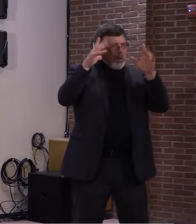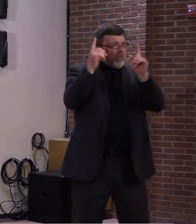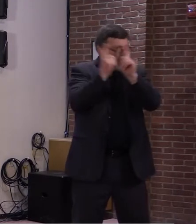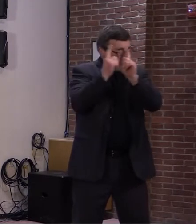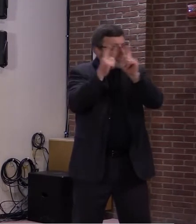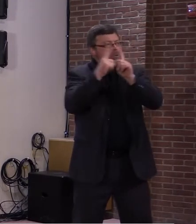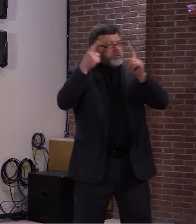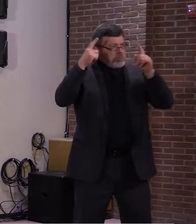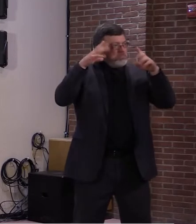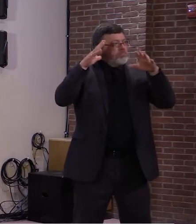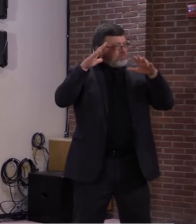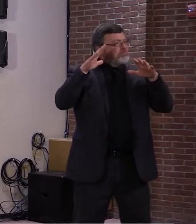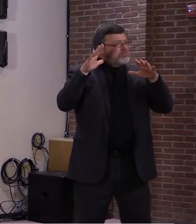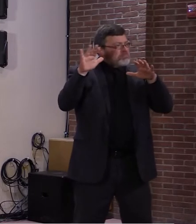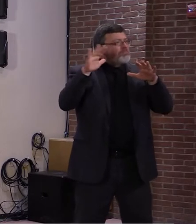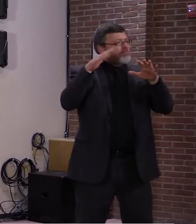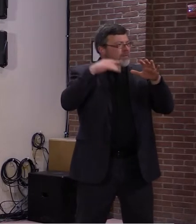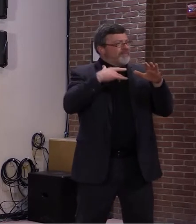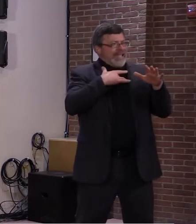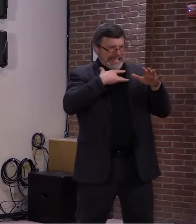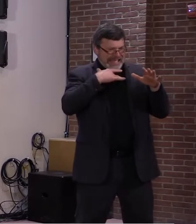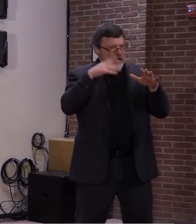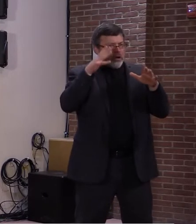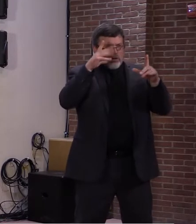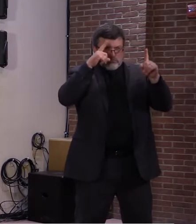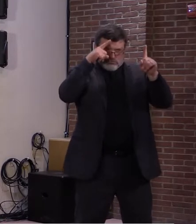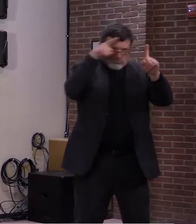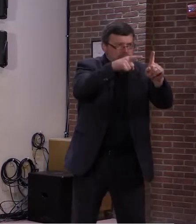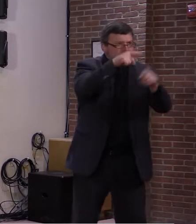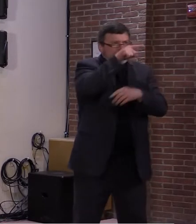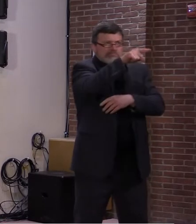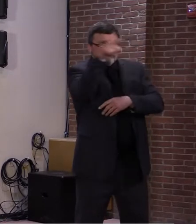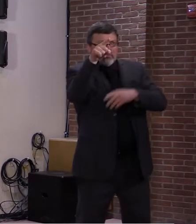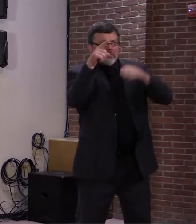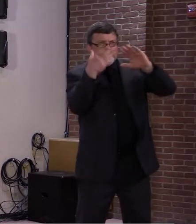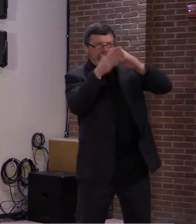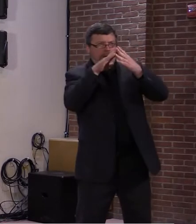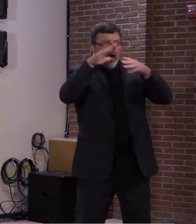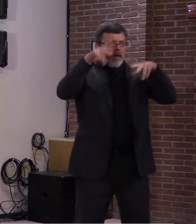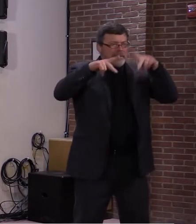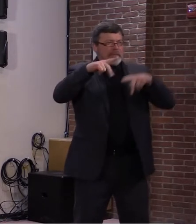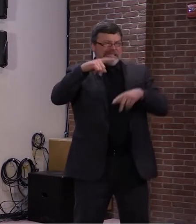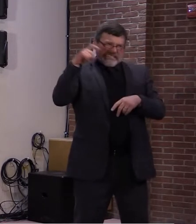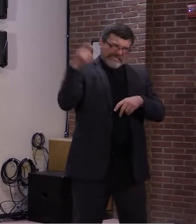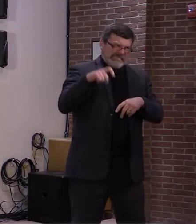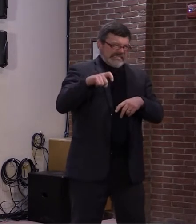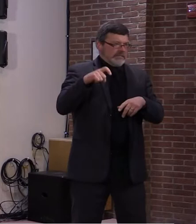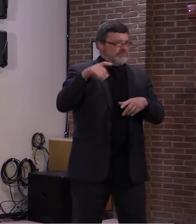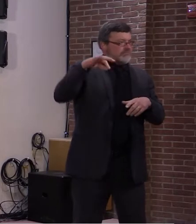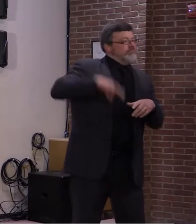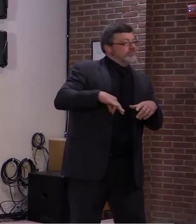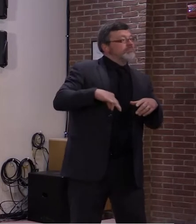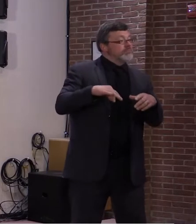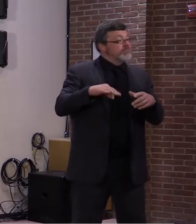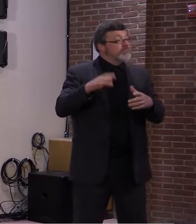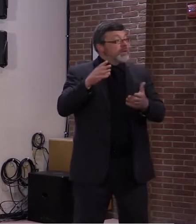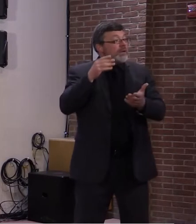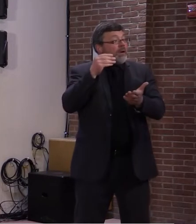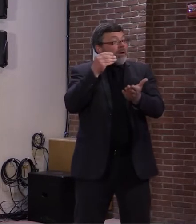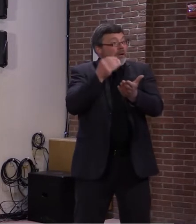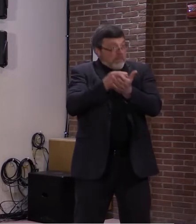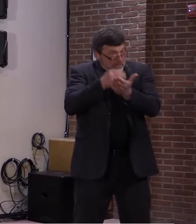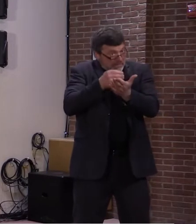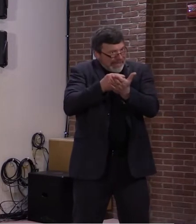of need. The programs we're seeking to fund will allow municipalities, nonprofits, and small businesses to